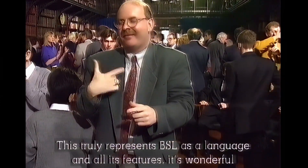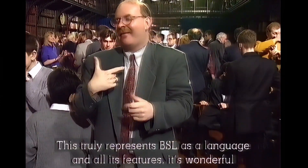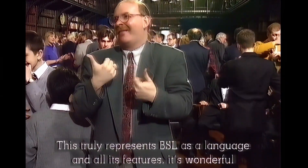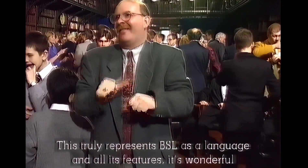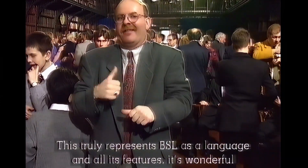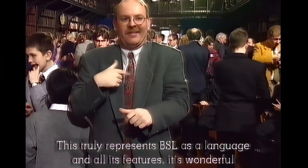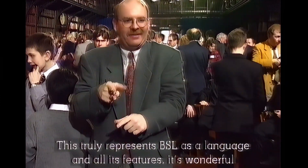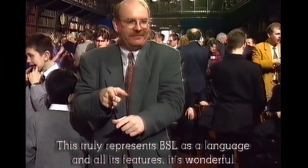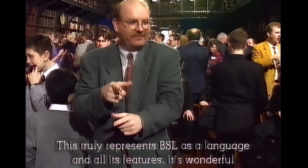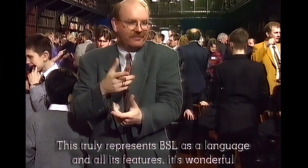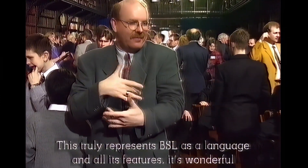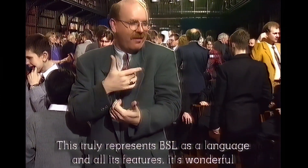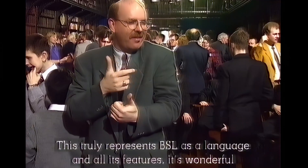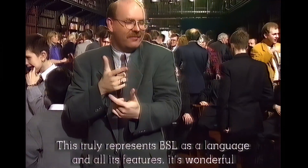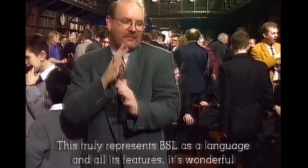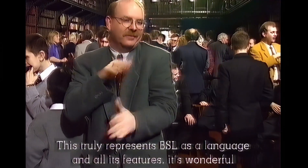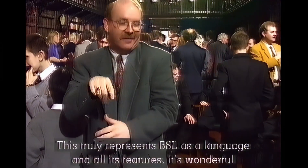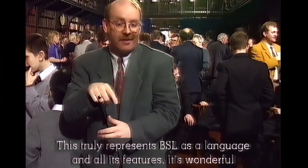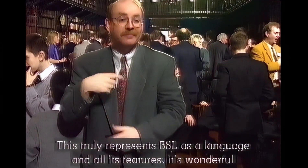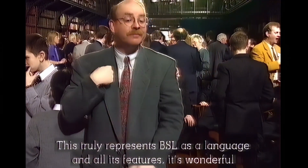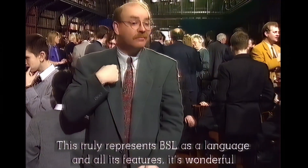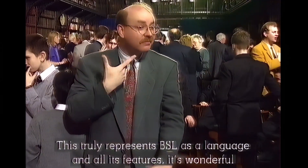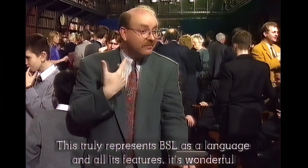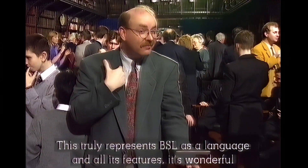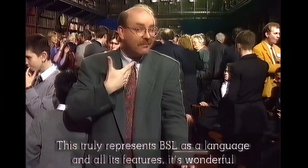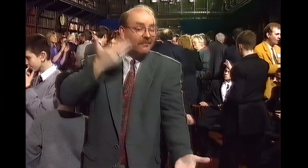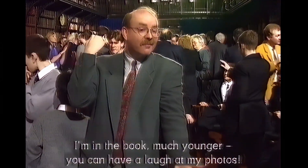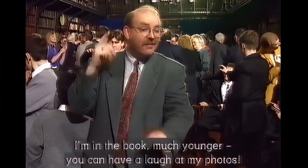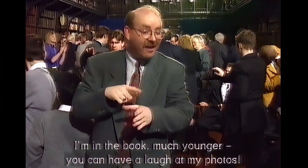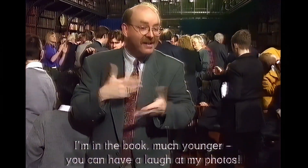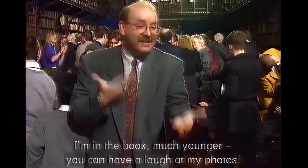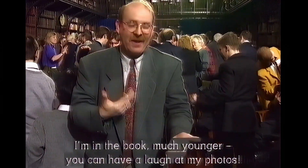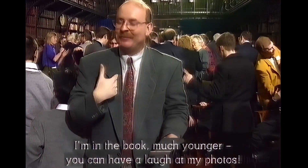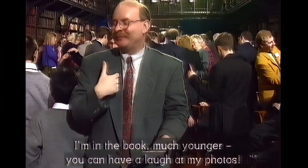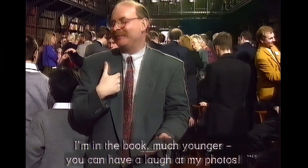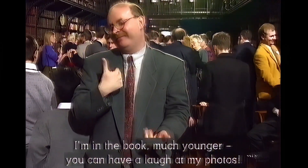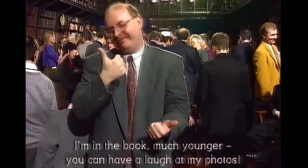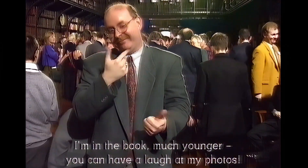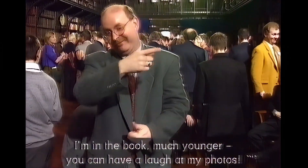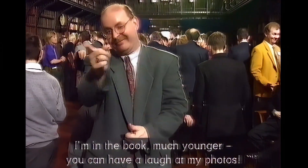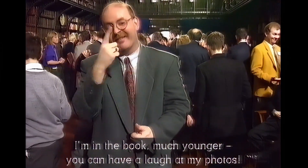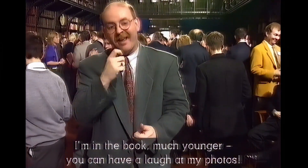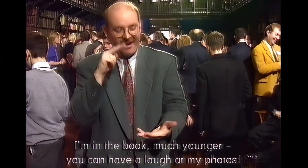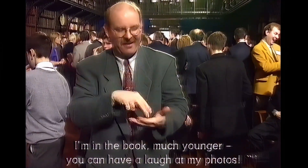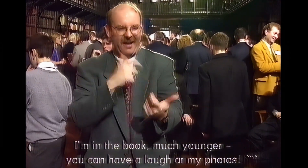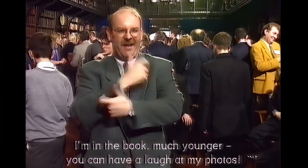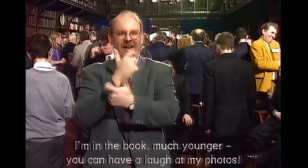BSL as a language and all its features. It's really wonderful. I'm in the book, I'm much younger, and now you can have a good laugh at all